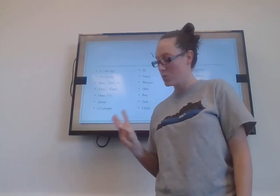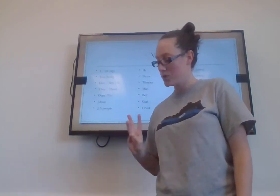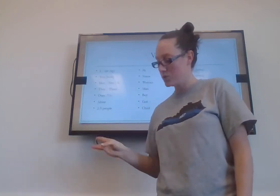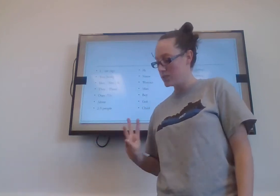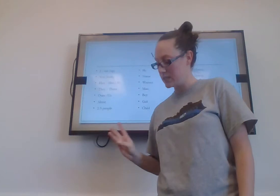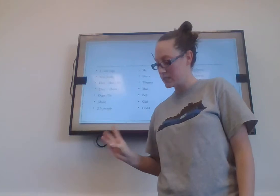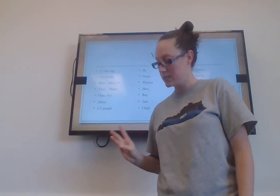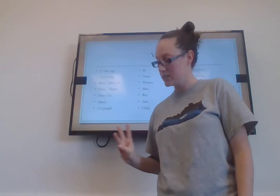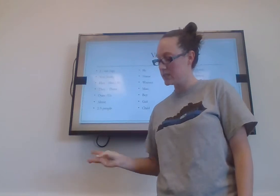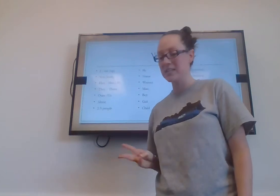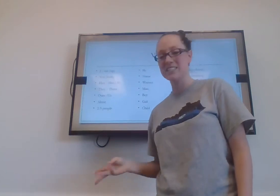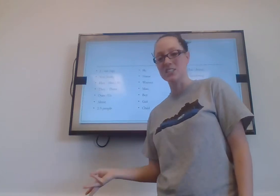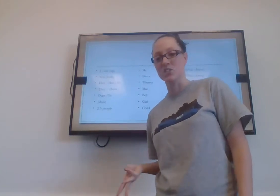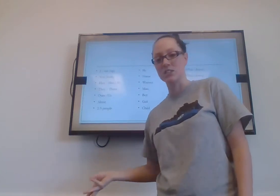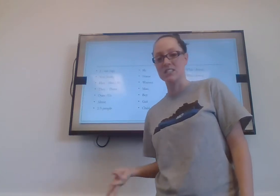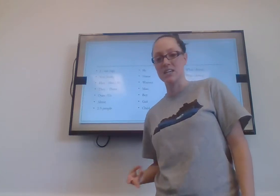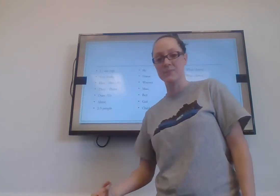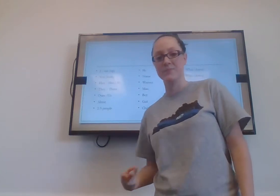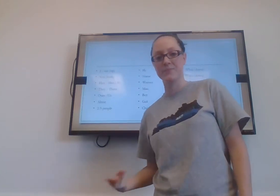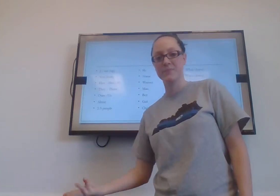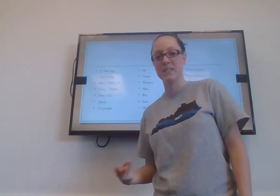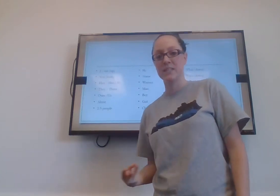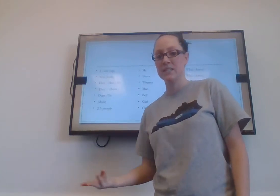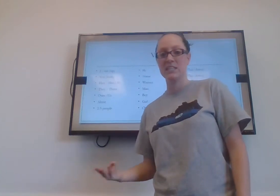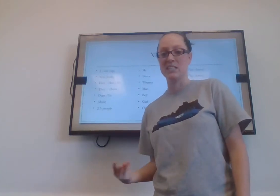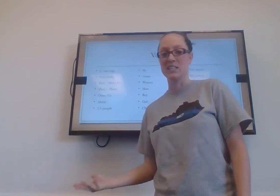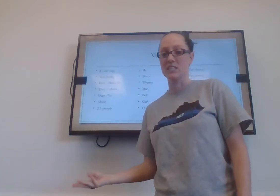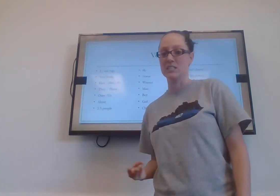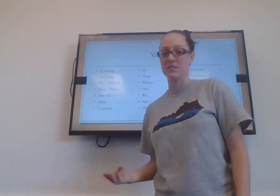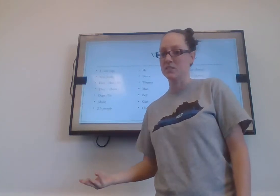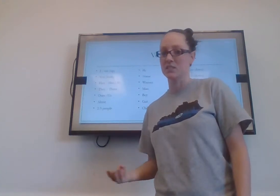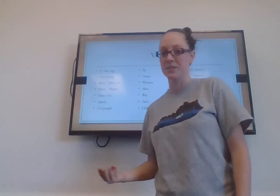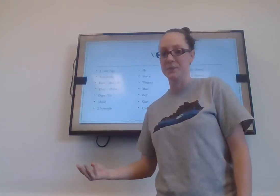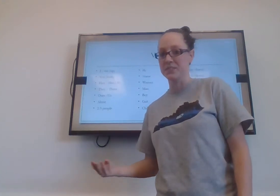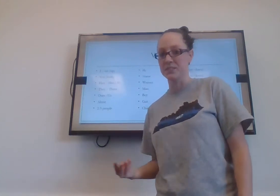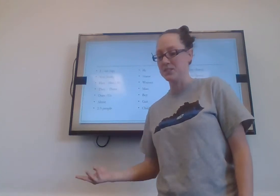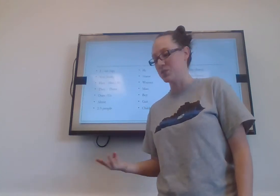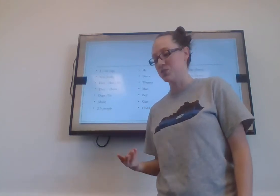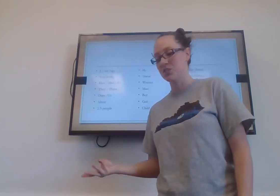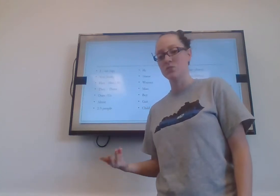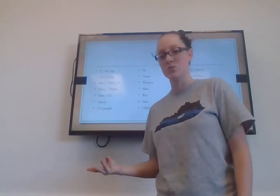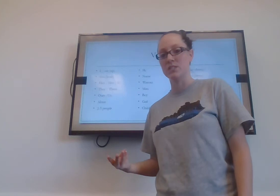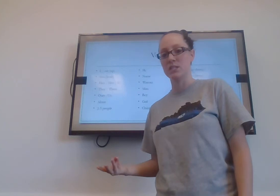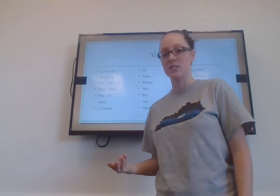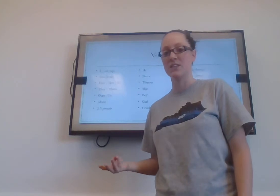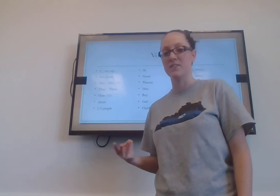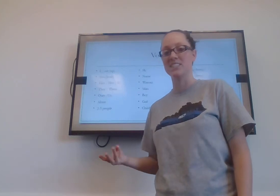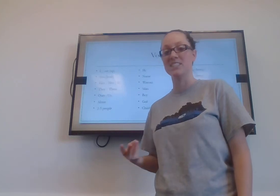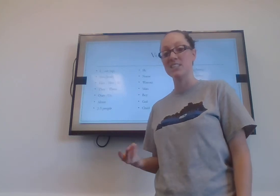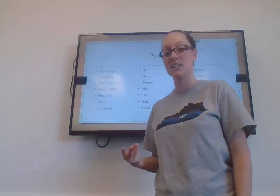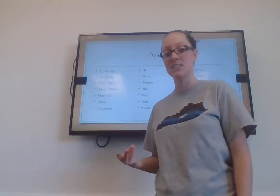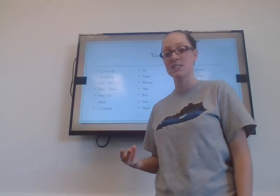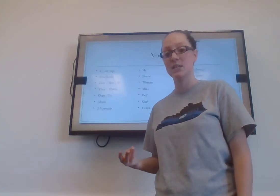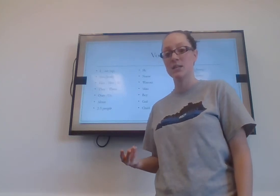want to do 6. It doesn't look the same, and it doesn't feel the same either. So don't do 6. If it's a 6,